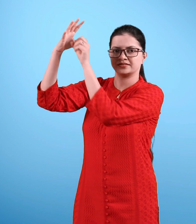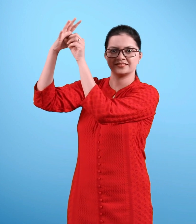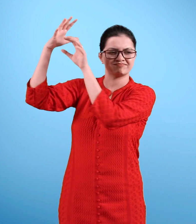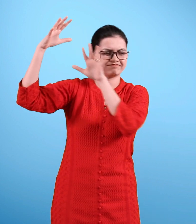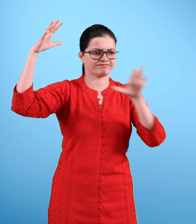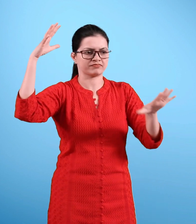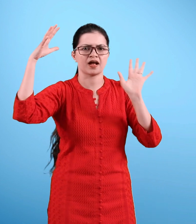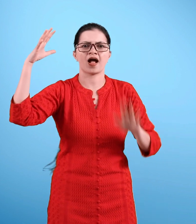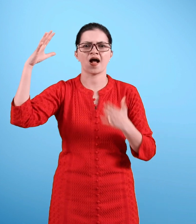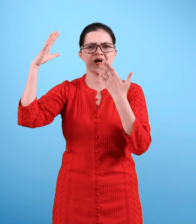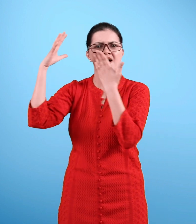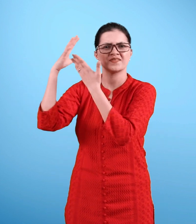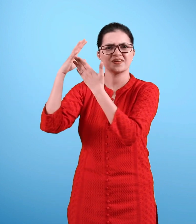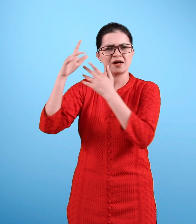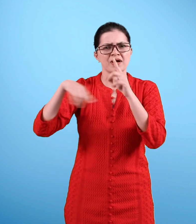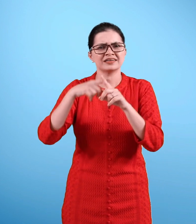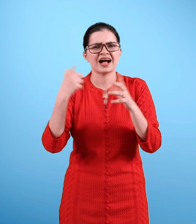object that gives its own light.